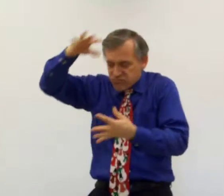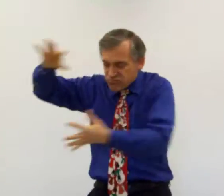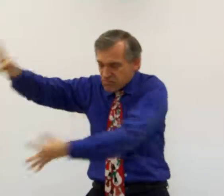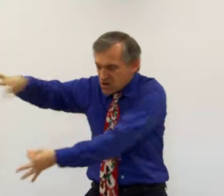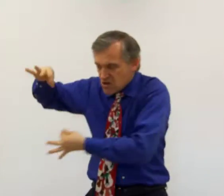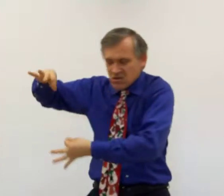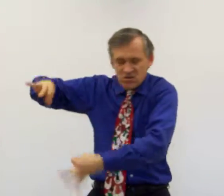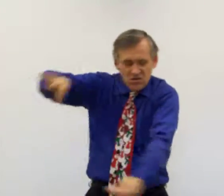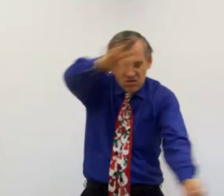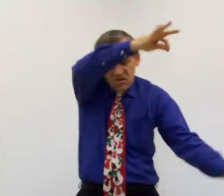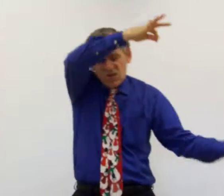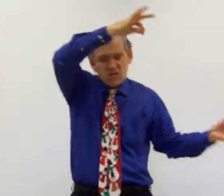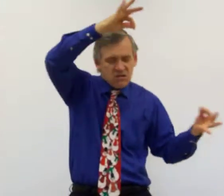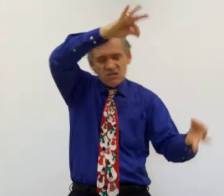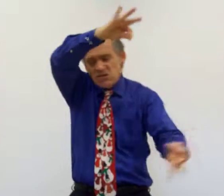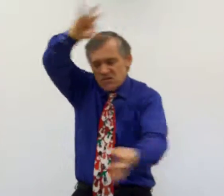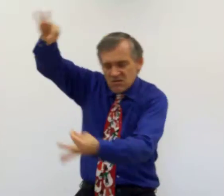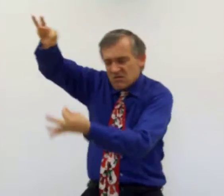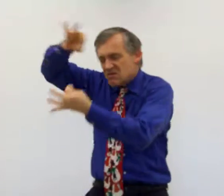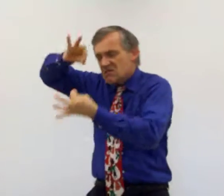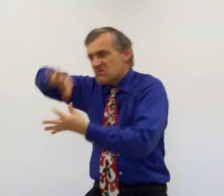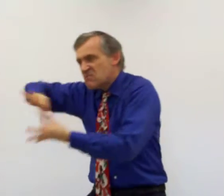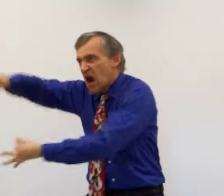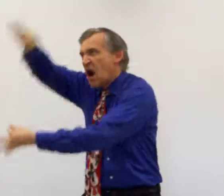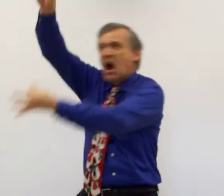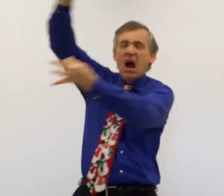but he paid them no attention.